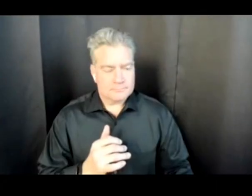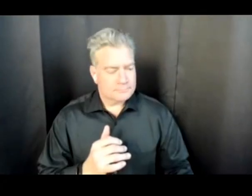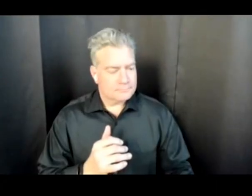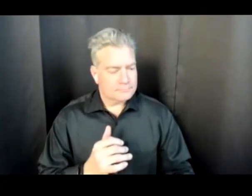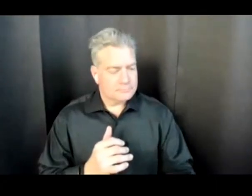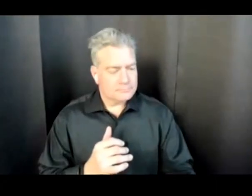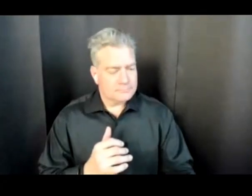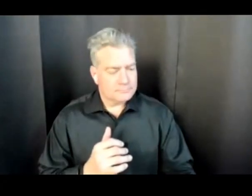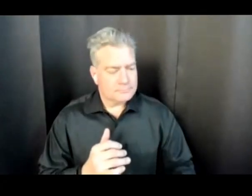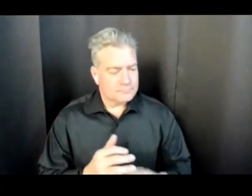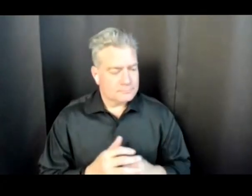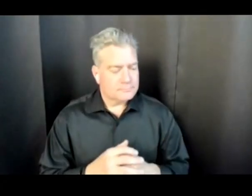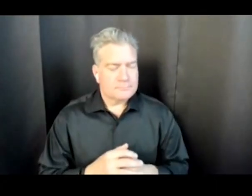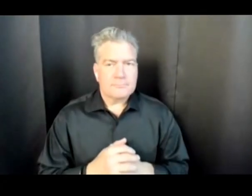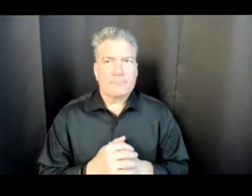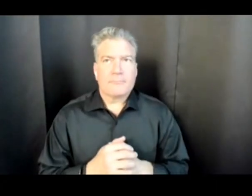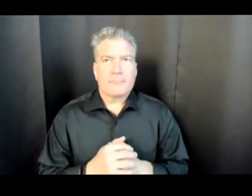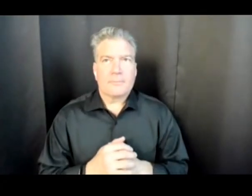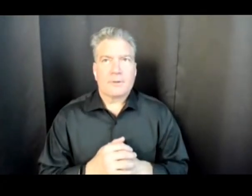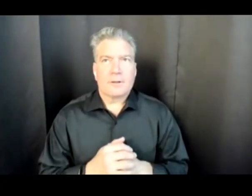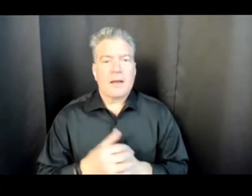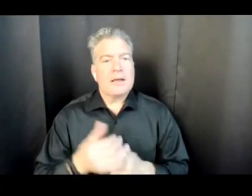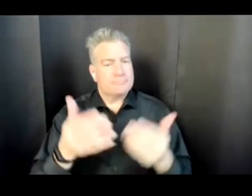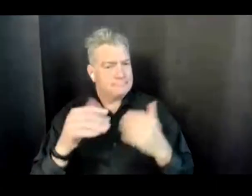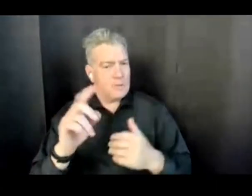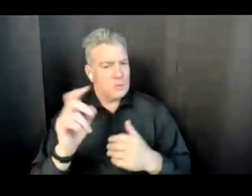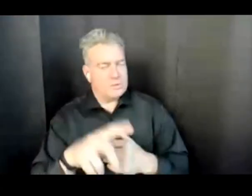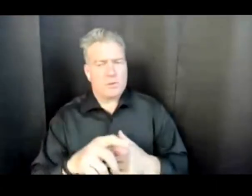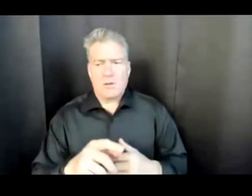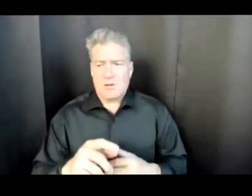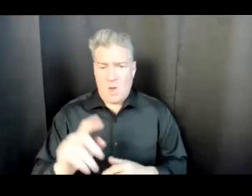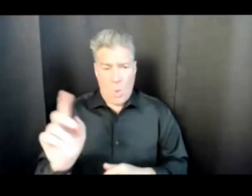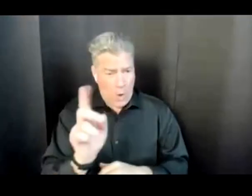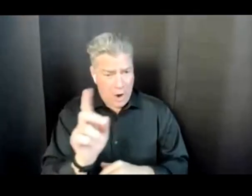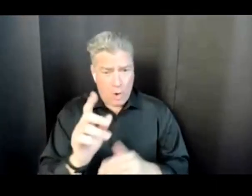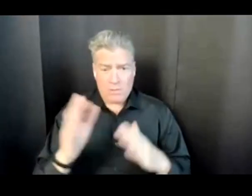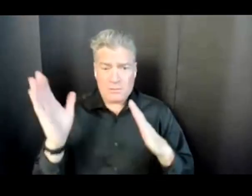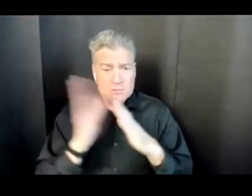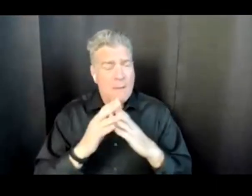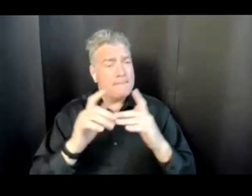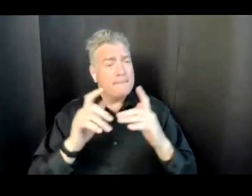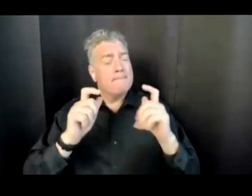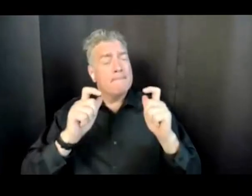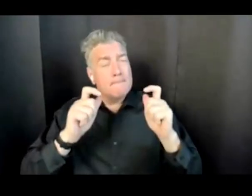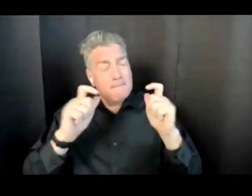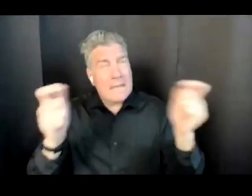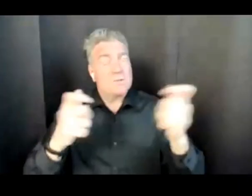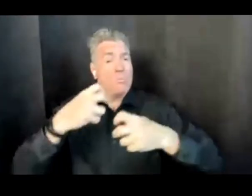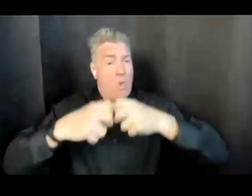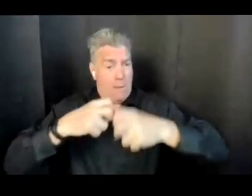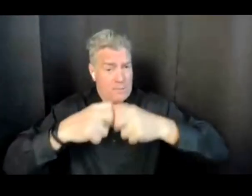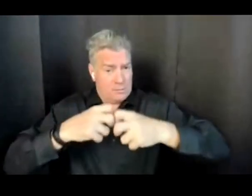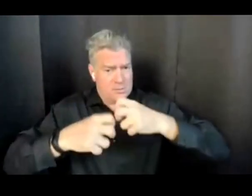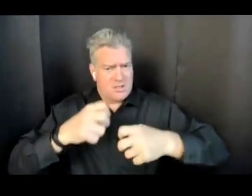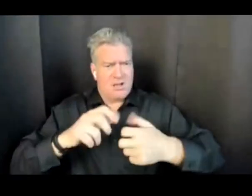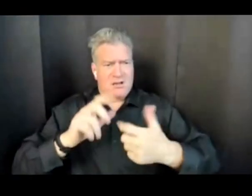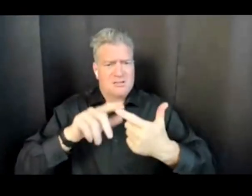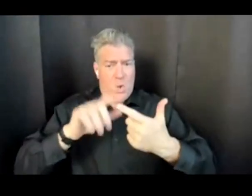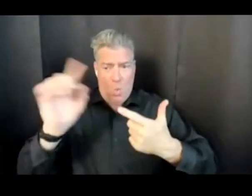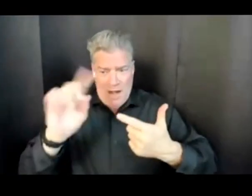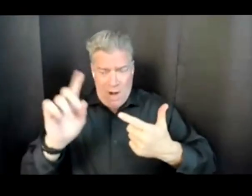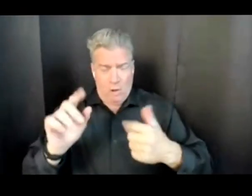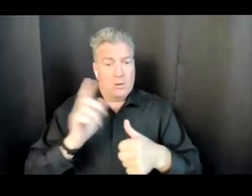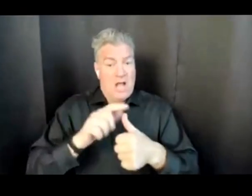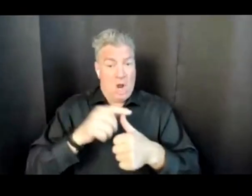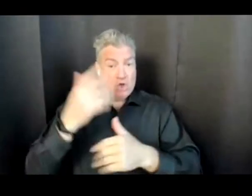Where are the biggest issues we are seeing so far, and what are the issues? Are we seeing downed trees, power